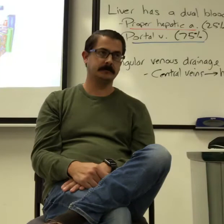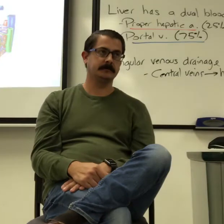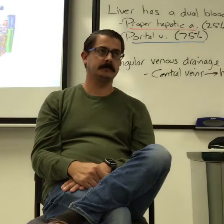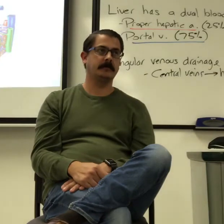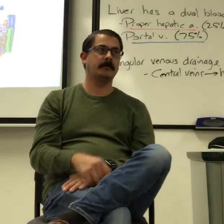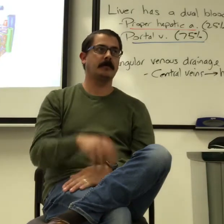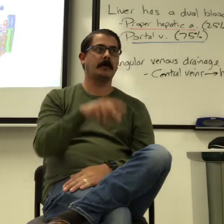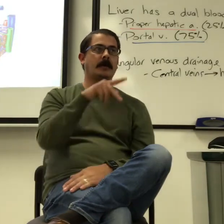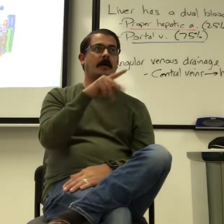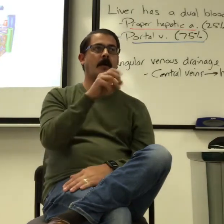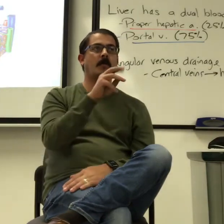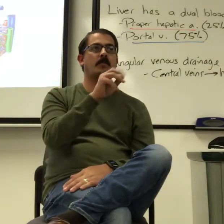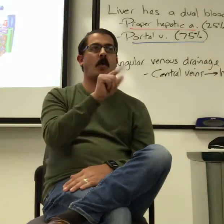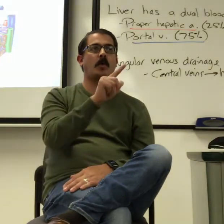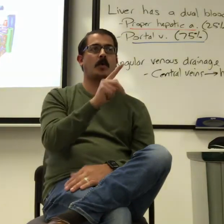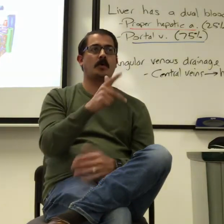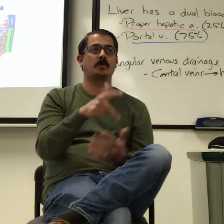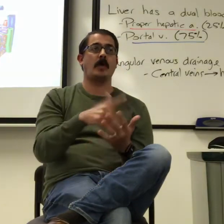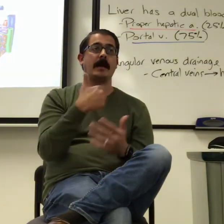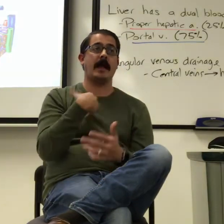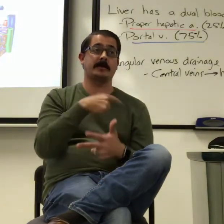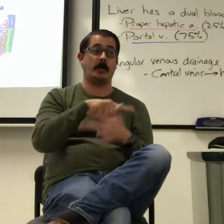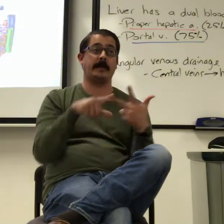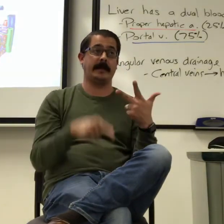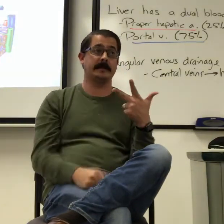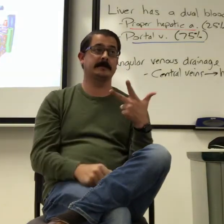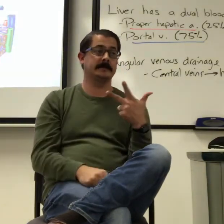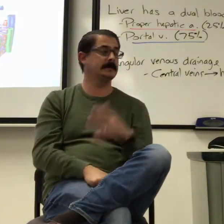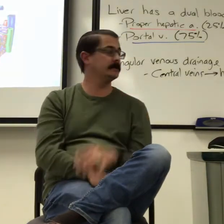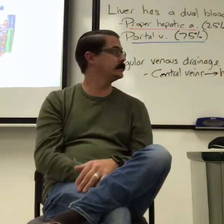portal triad has these three things: